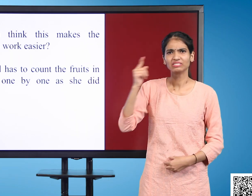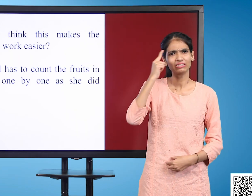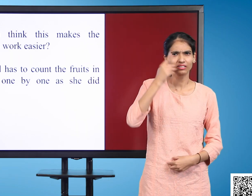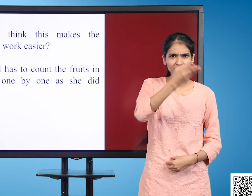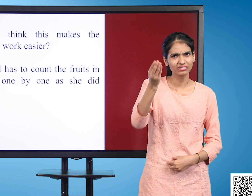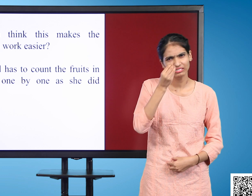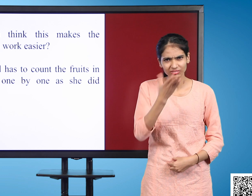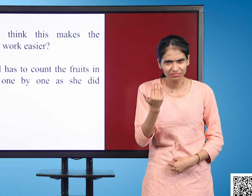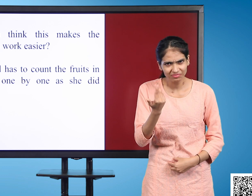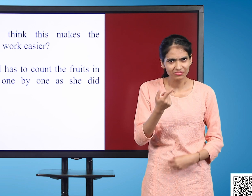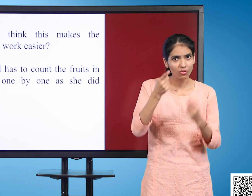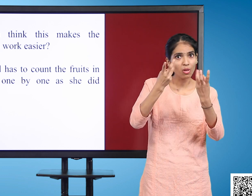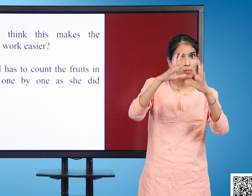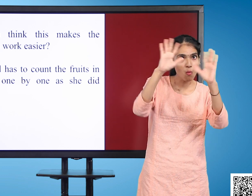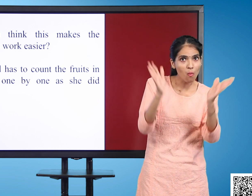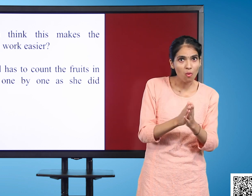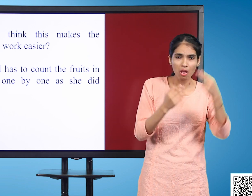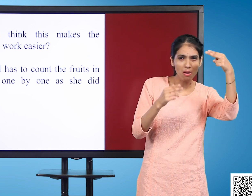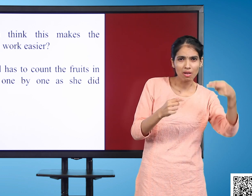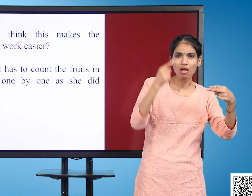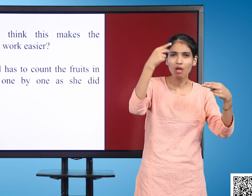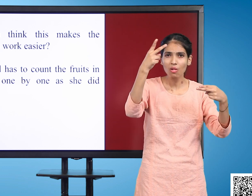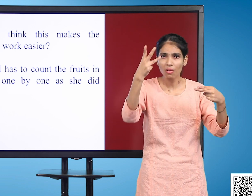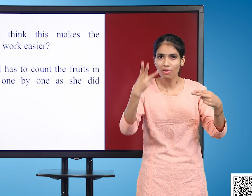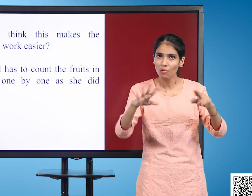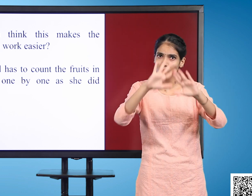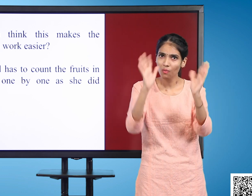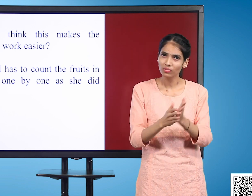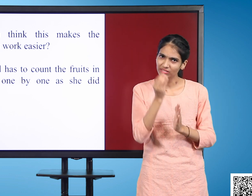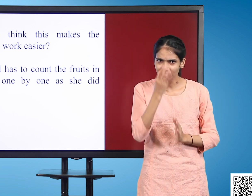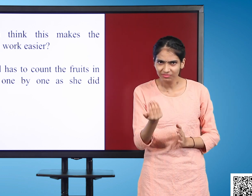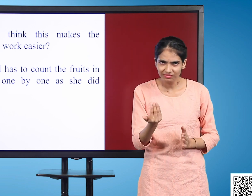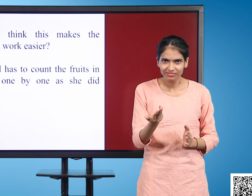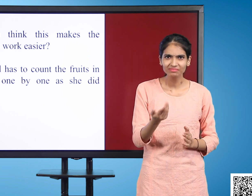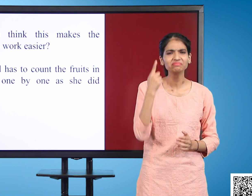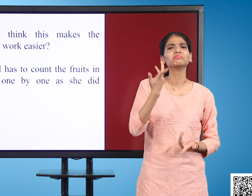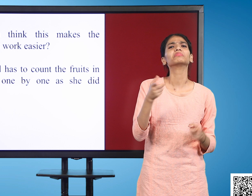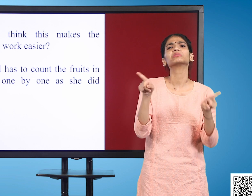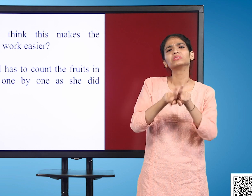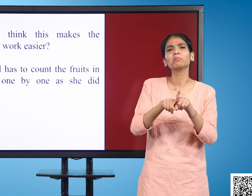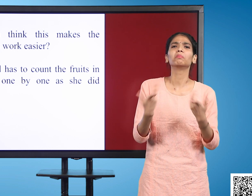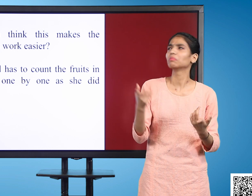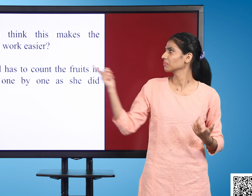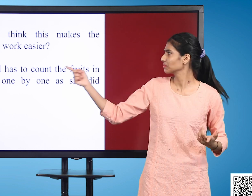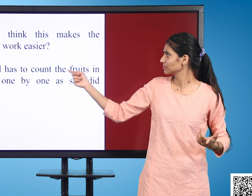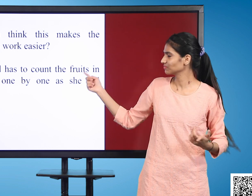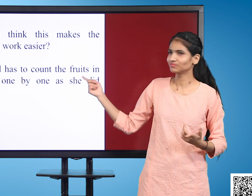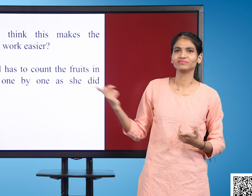Do you think this makes the teacher's work easier? She still has to count the fruits in the list one by